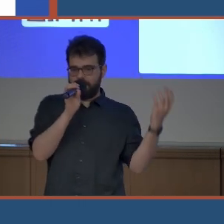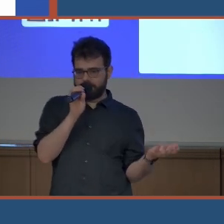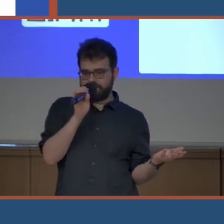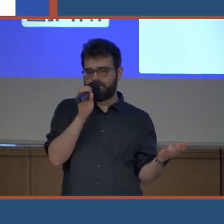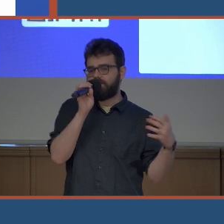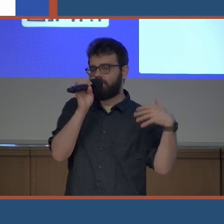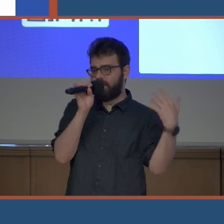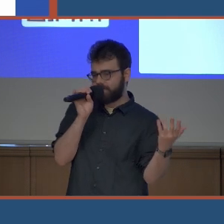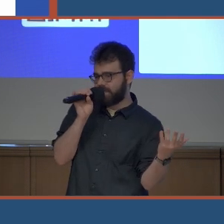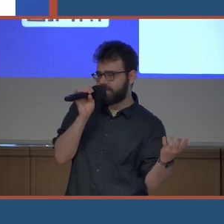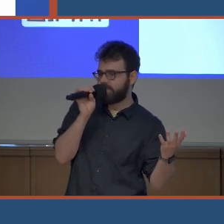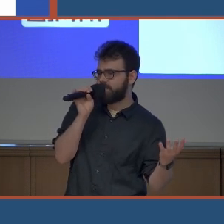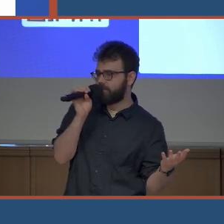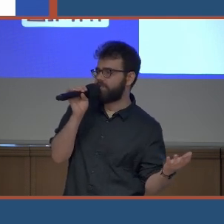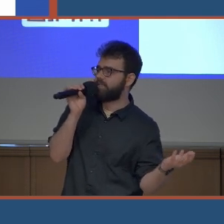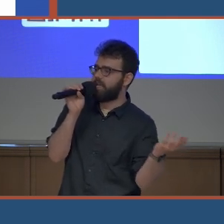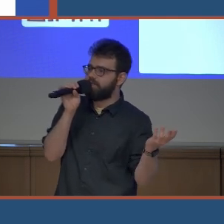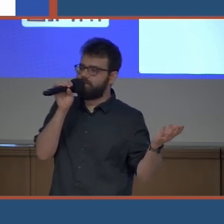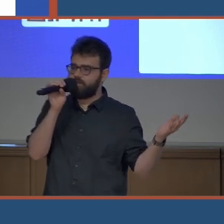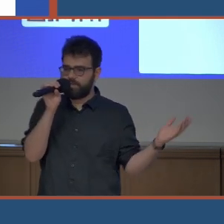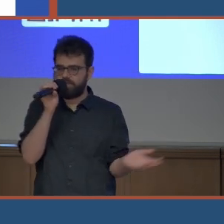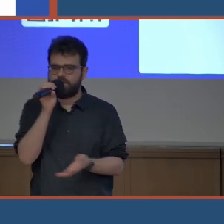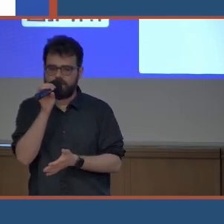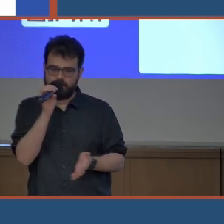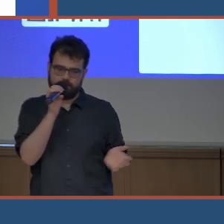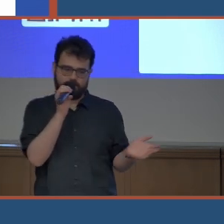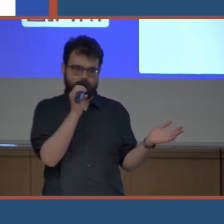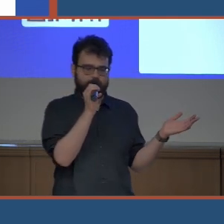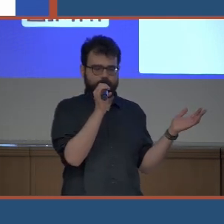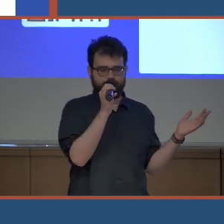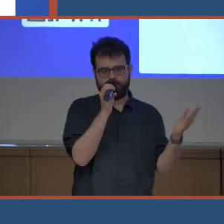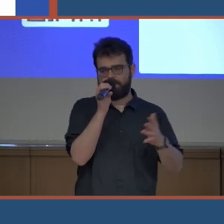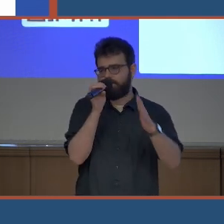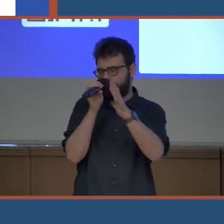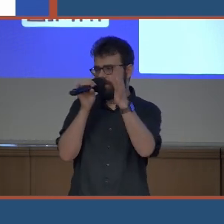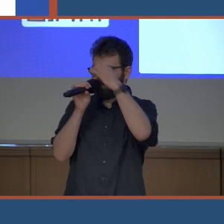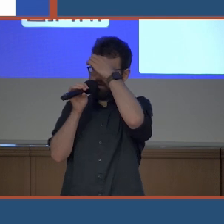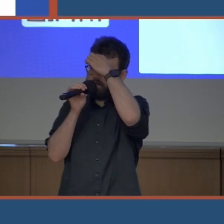you're left-handed, then your left hand is dominant and you just do the signs